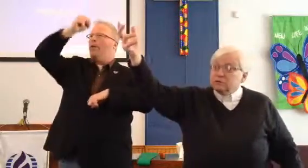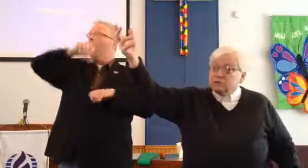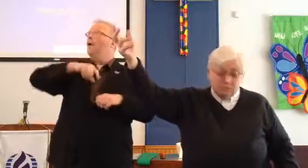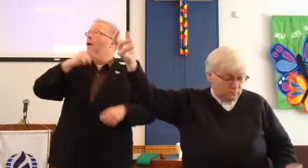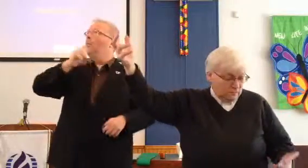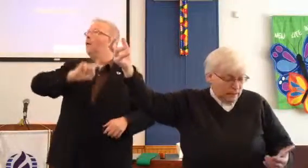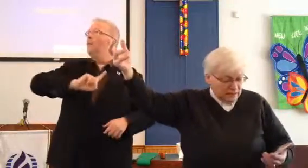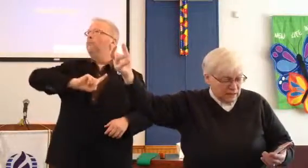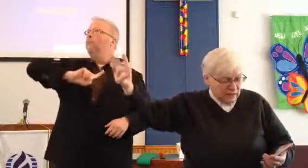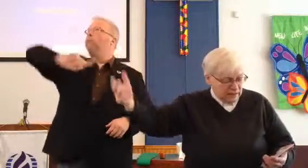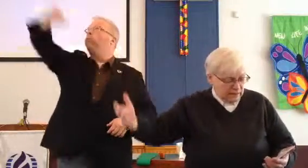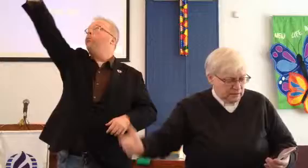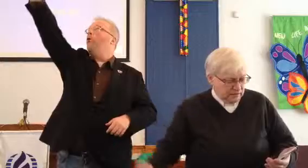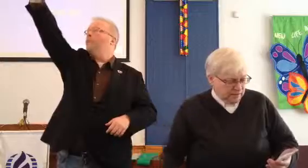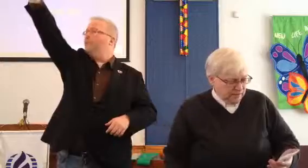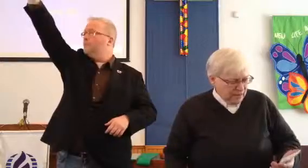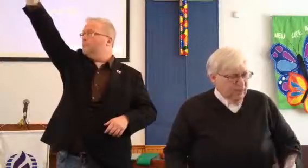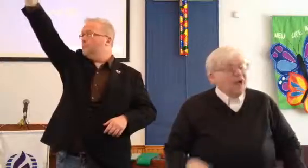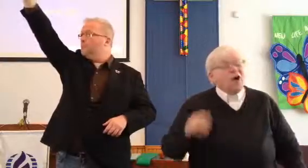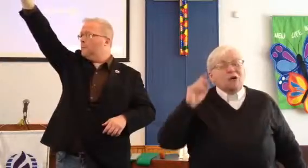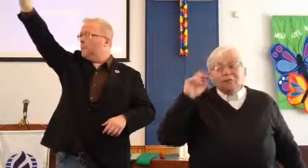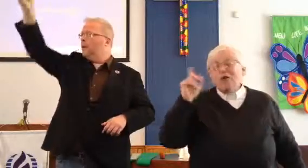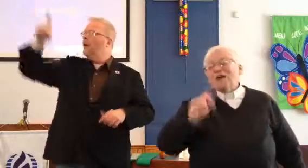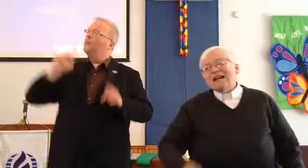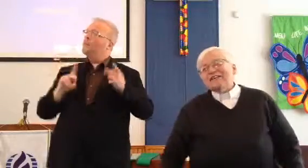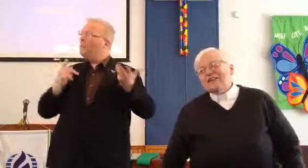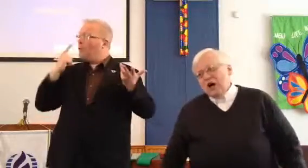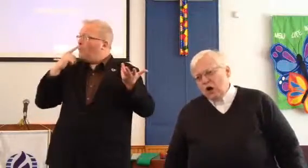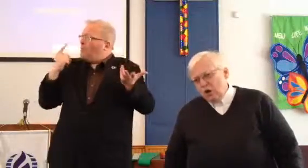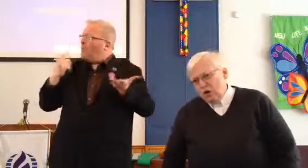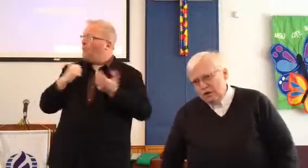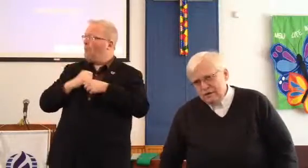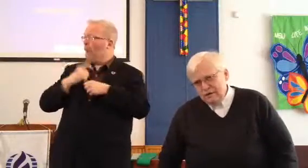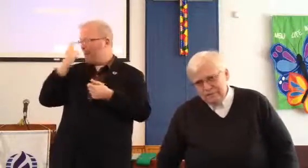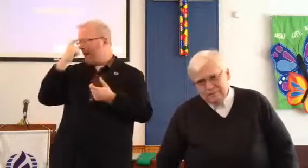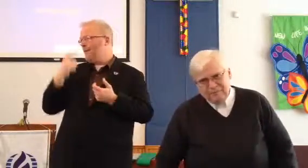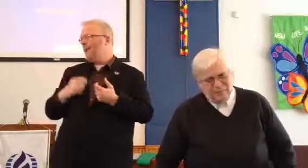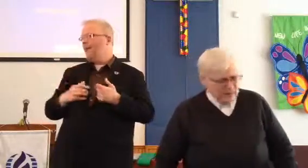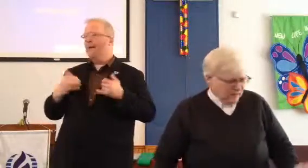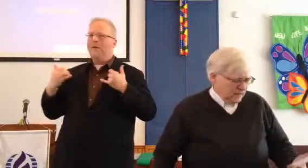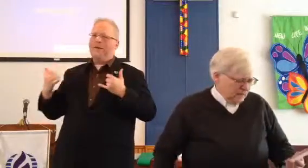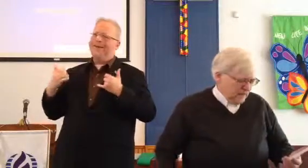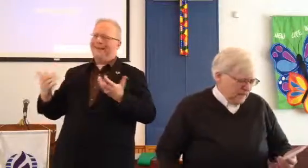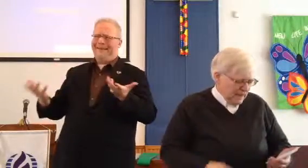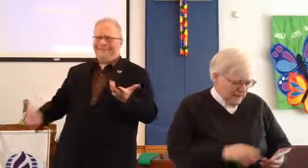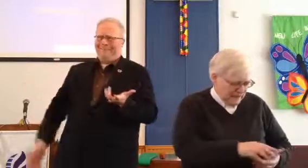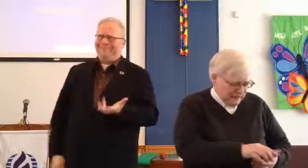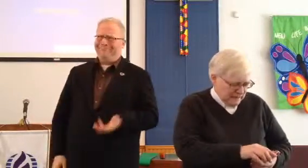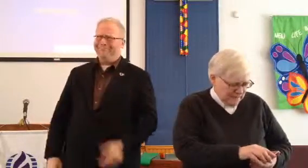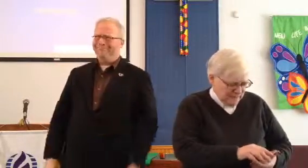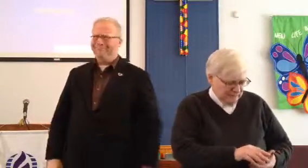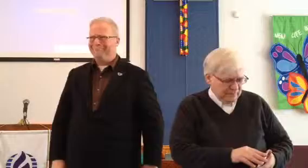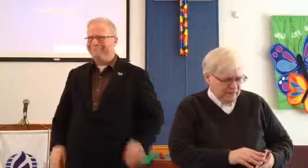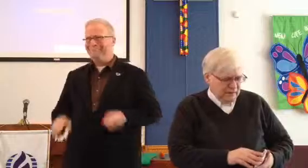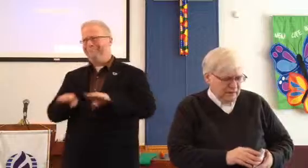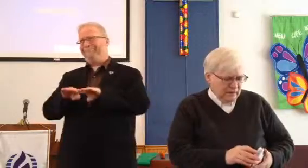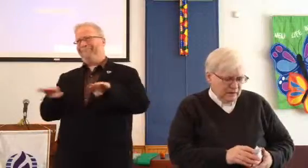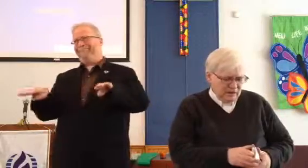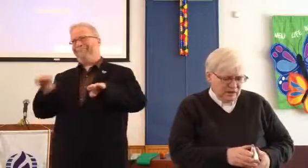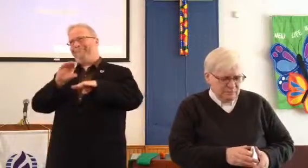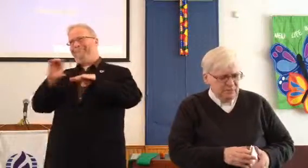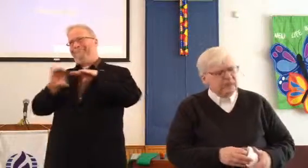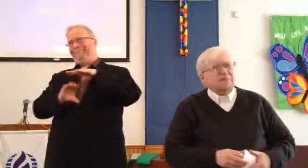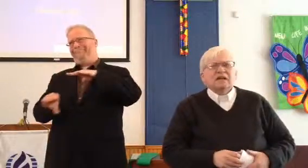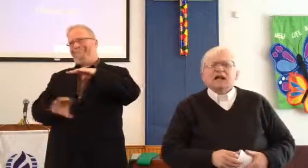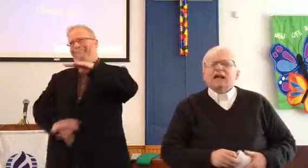plausible. It made sense. For us, though, the idea